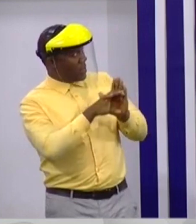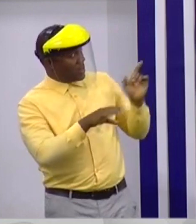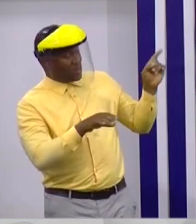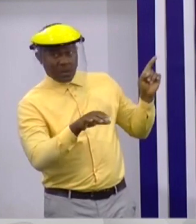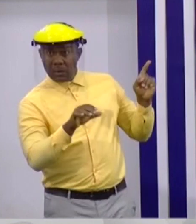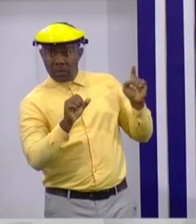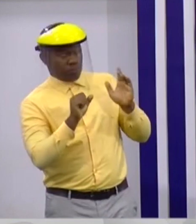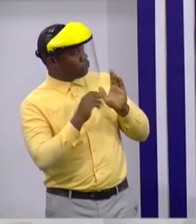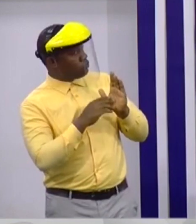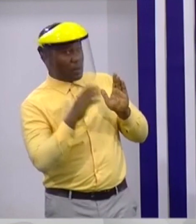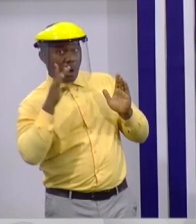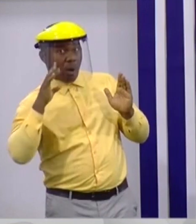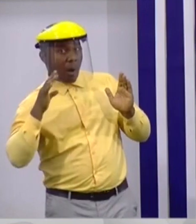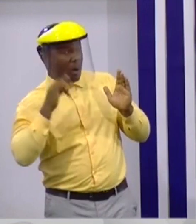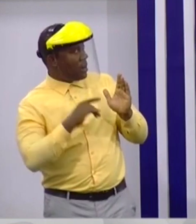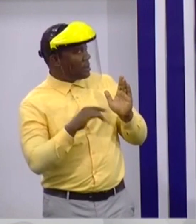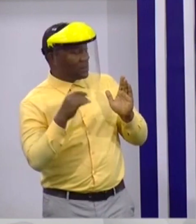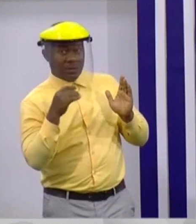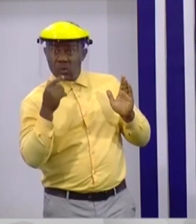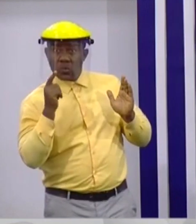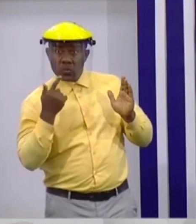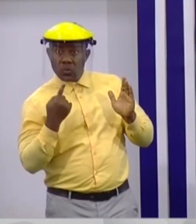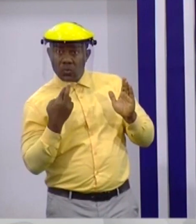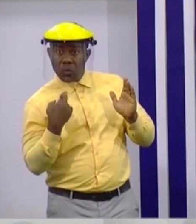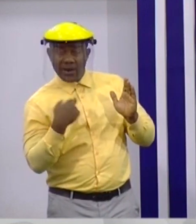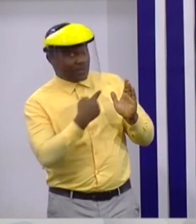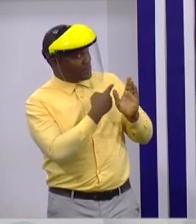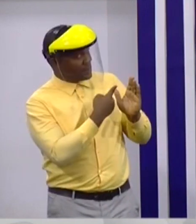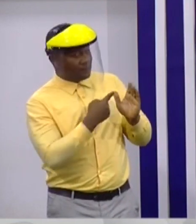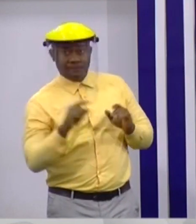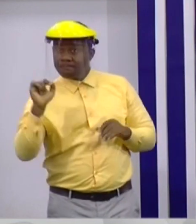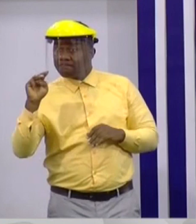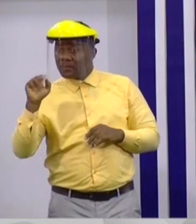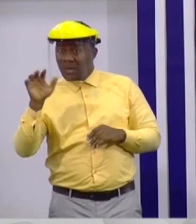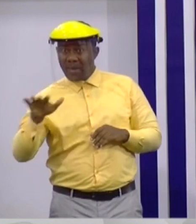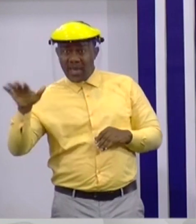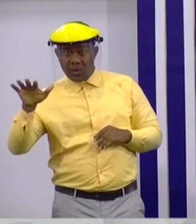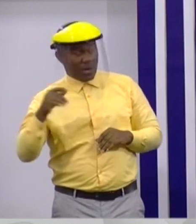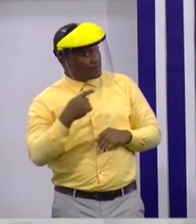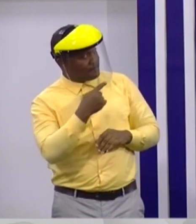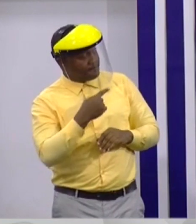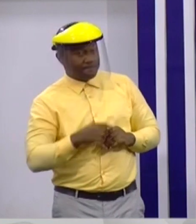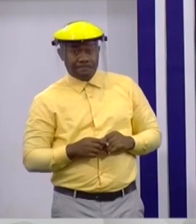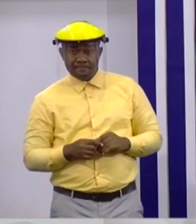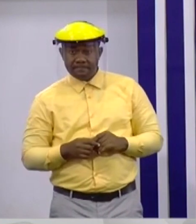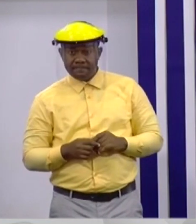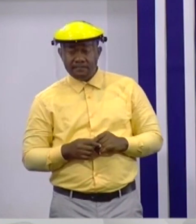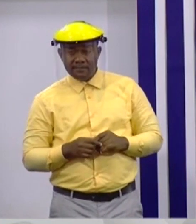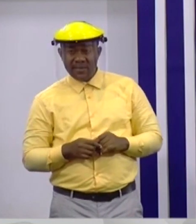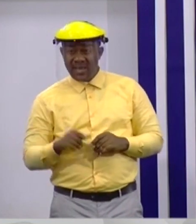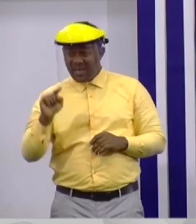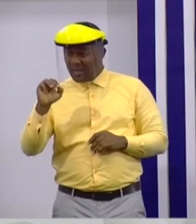can see where the reds are, Tema Metro has become a